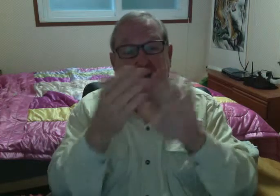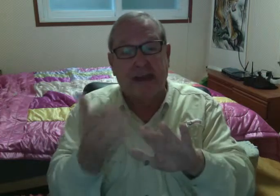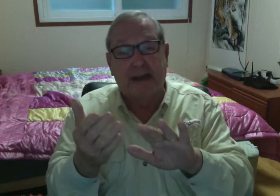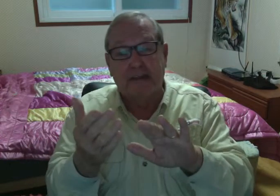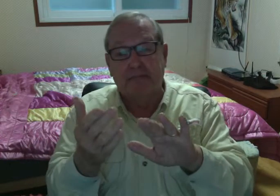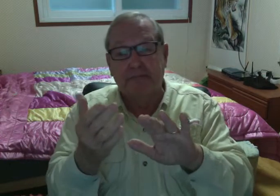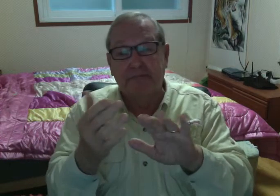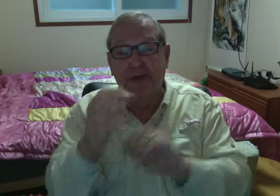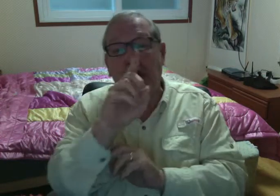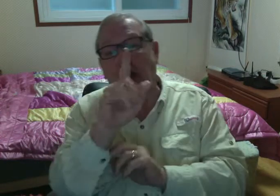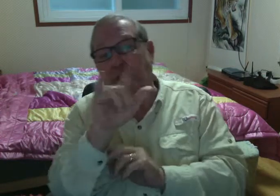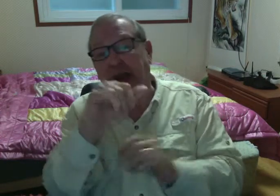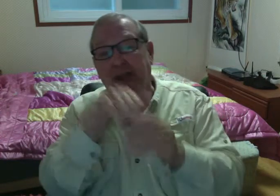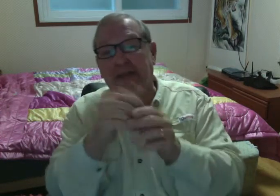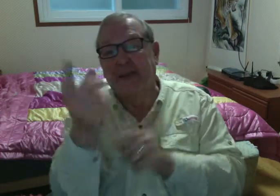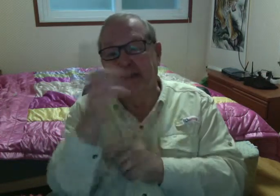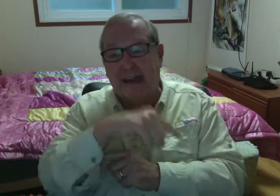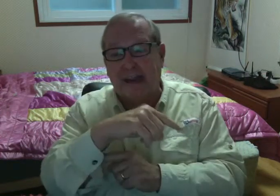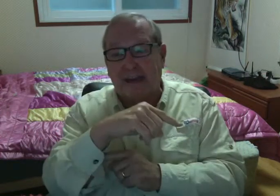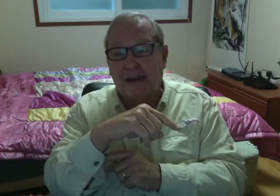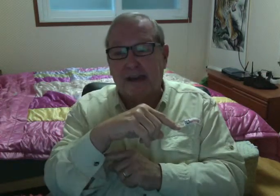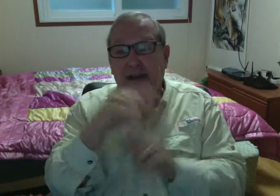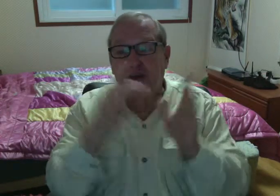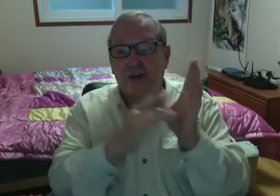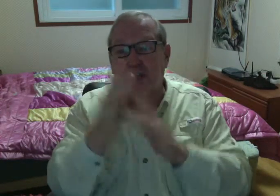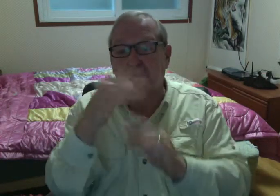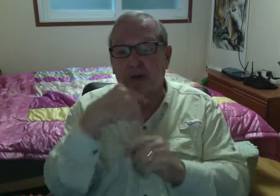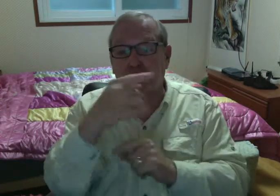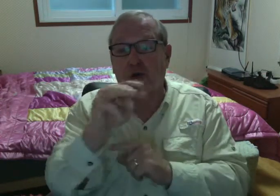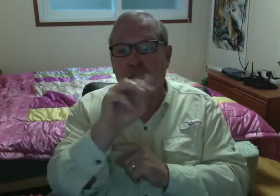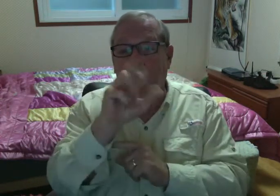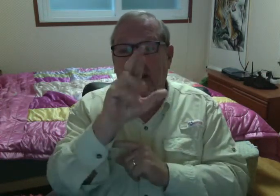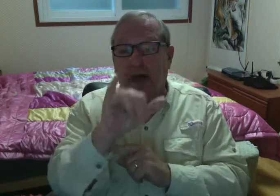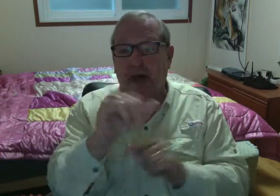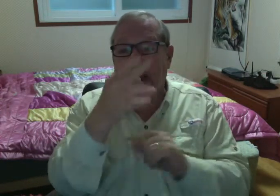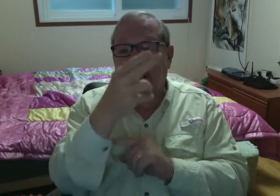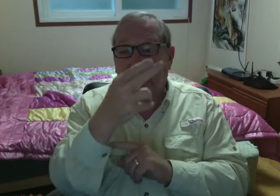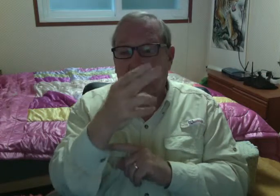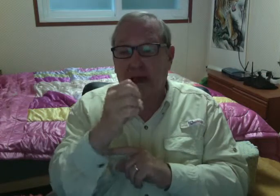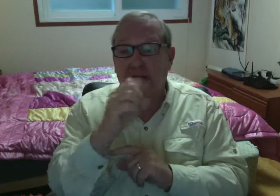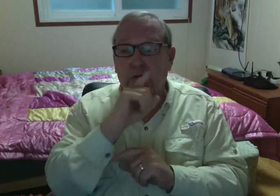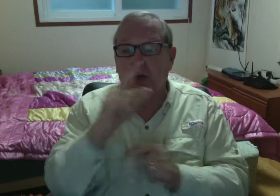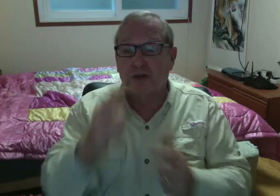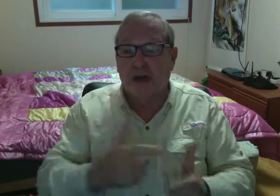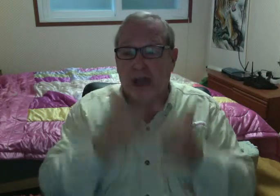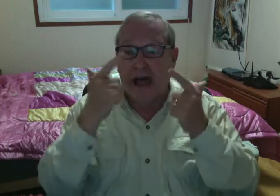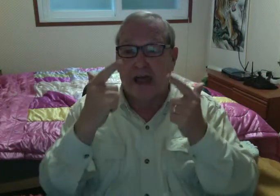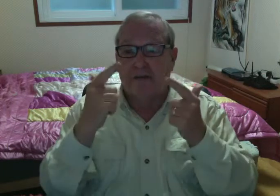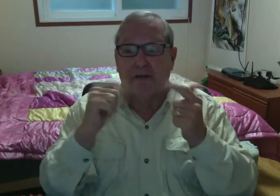Jesus told Mary that he was alive, not dead. He told her not to touch him just